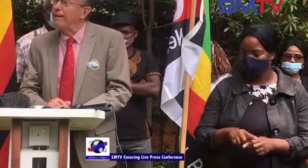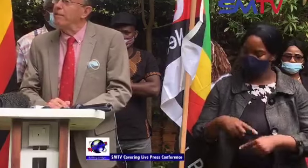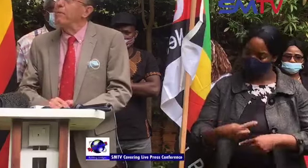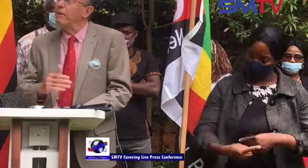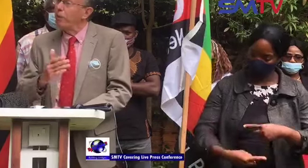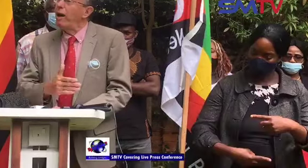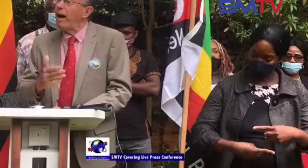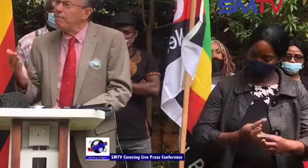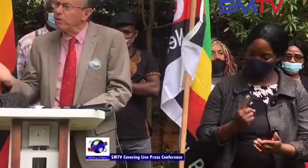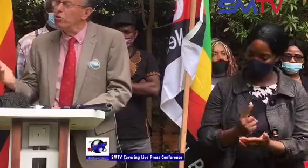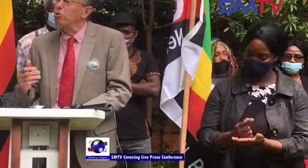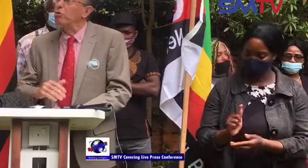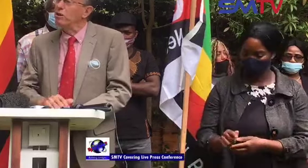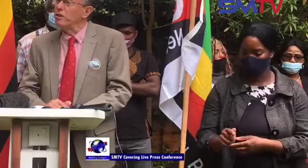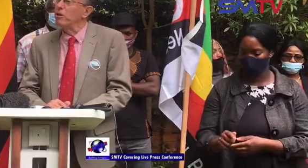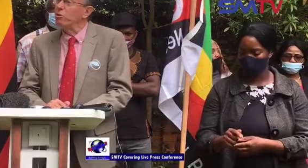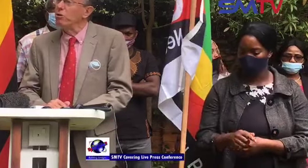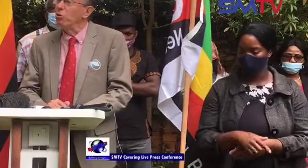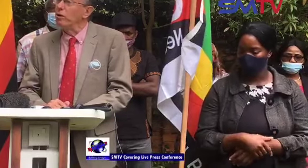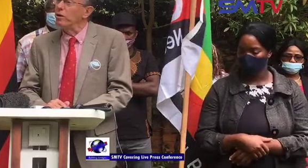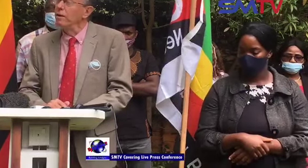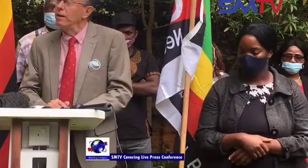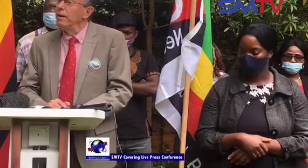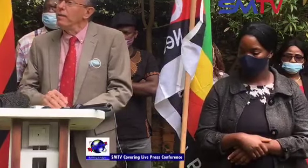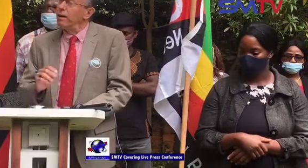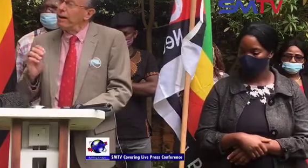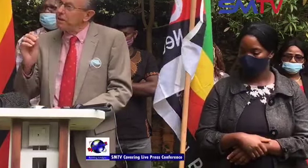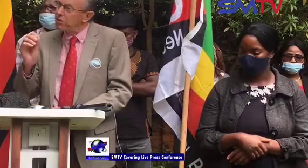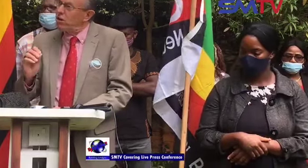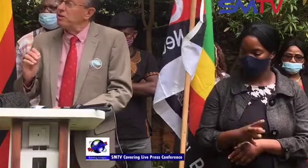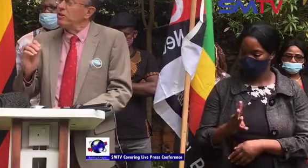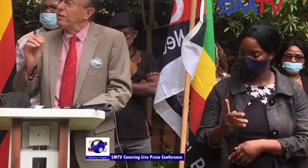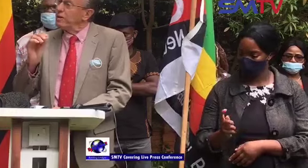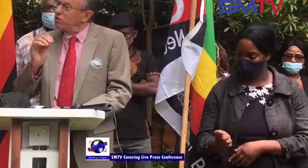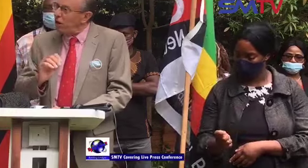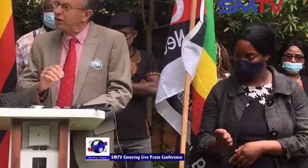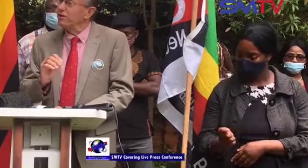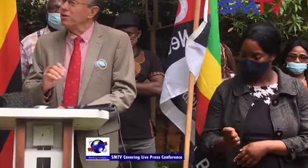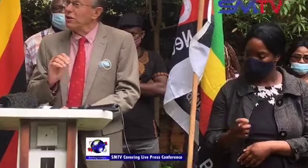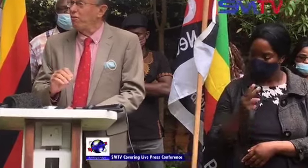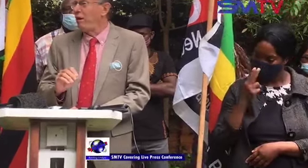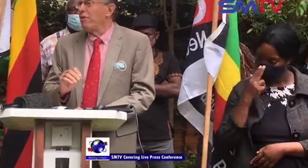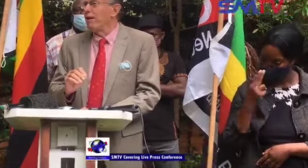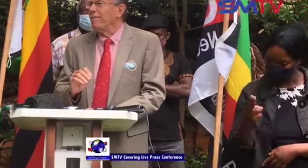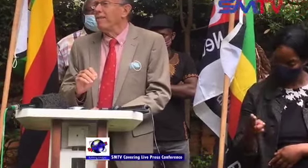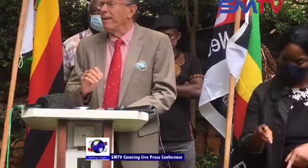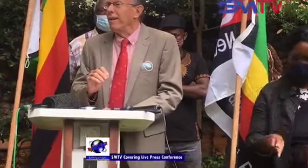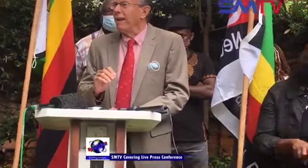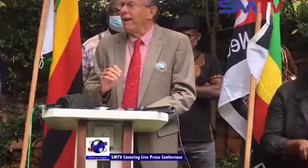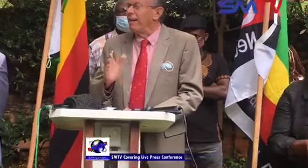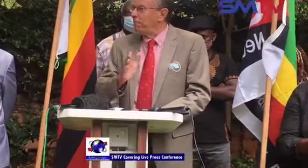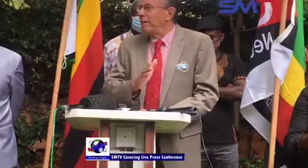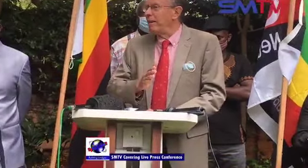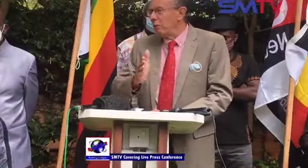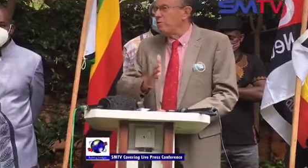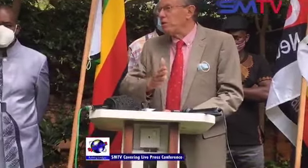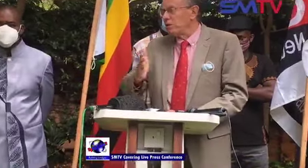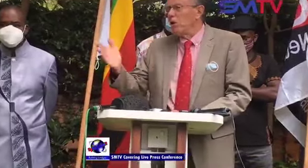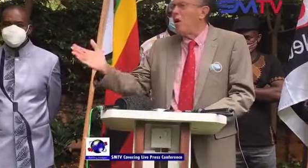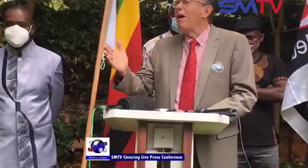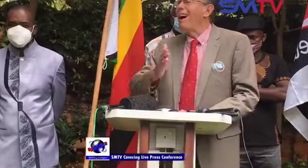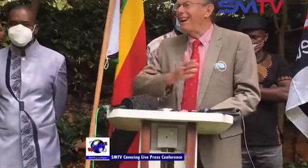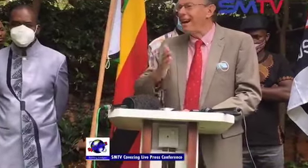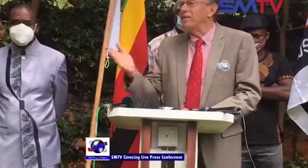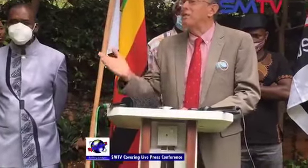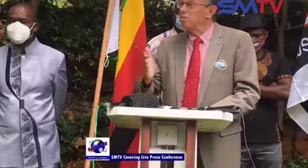paid them, they were able to continue with the audit. But let me stress that they started this in February, but then there was this